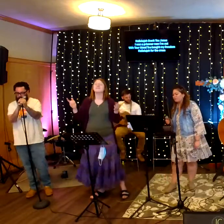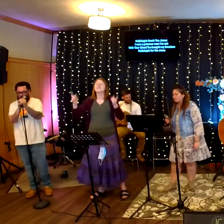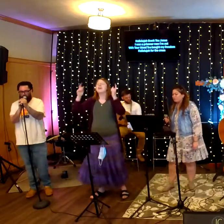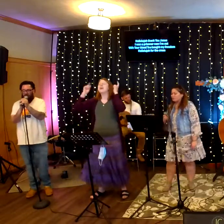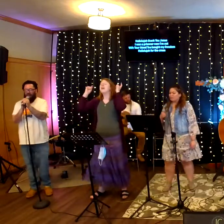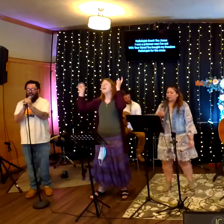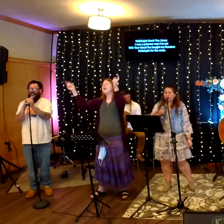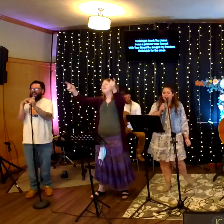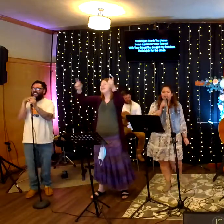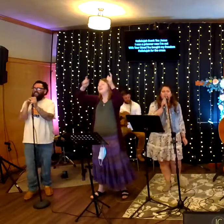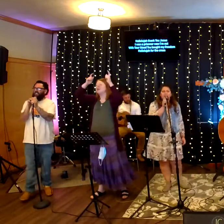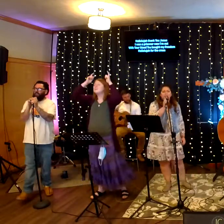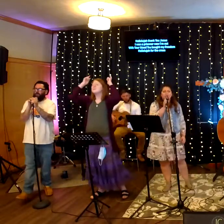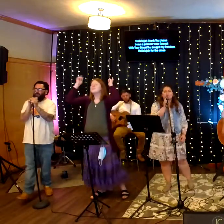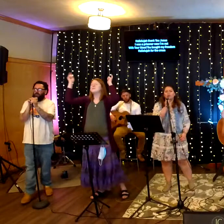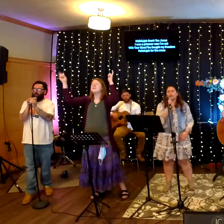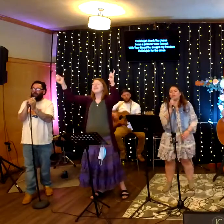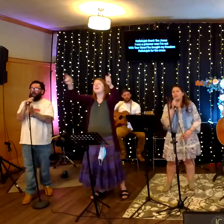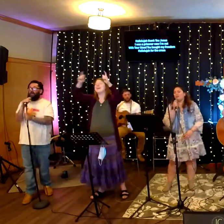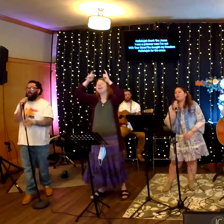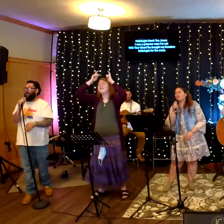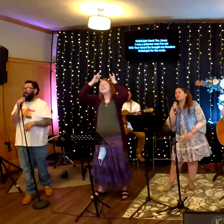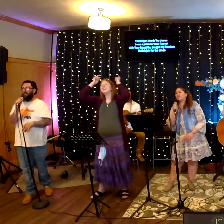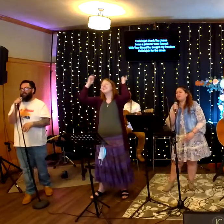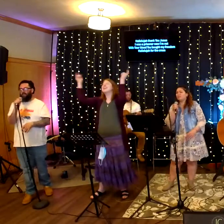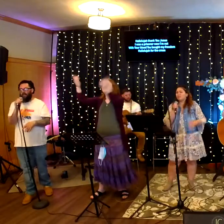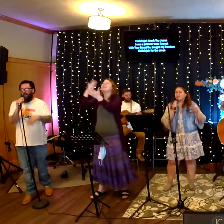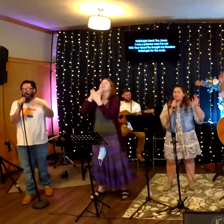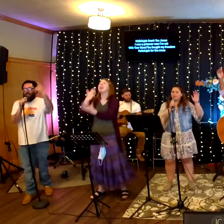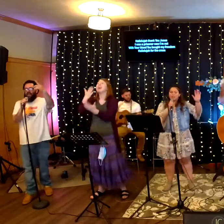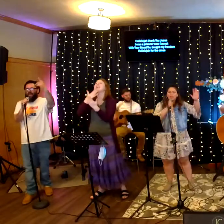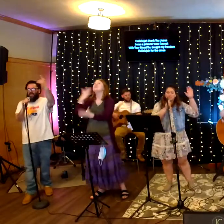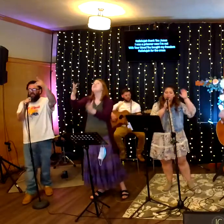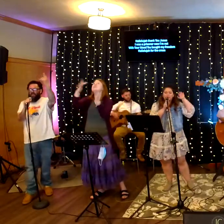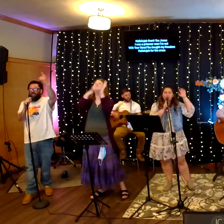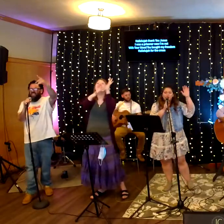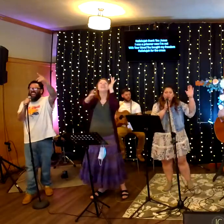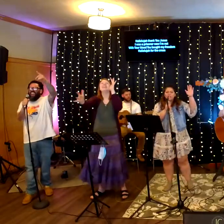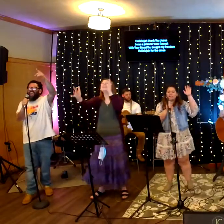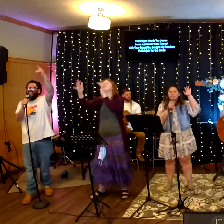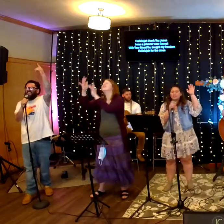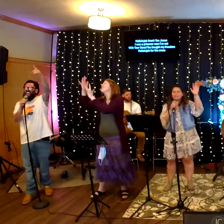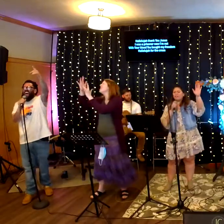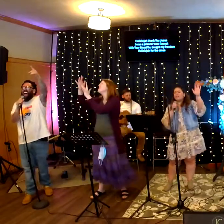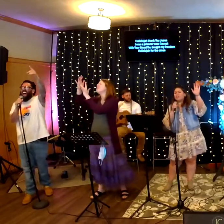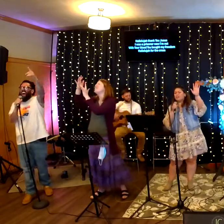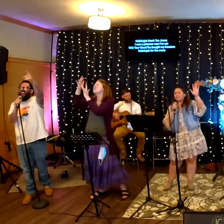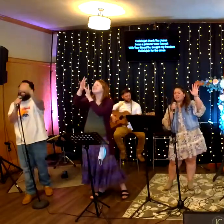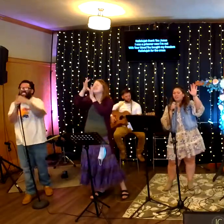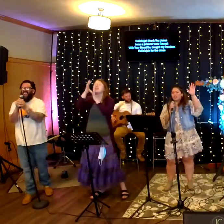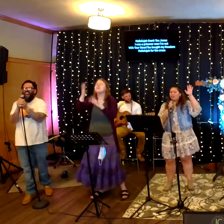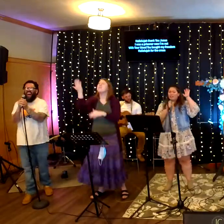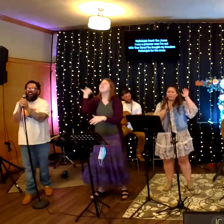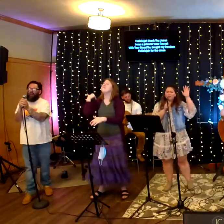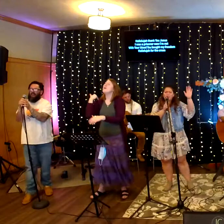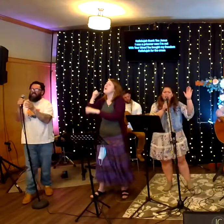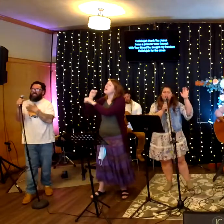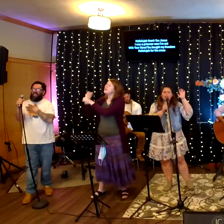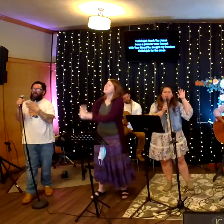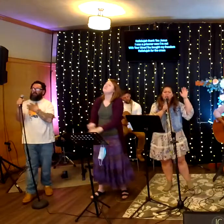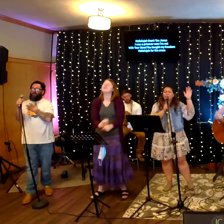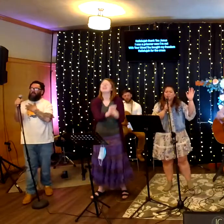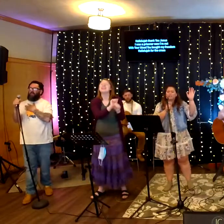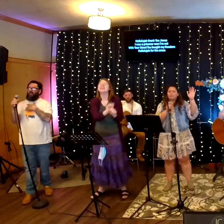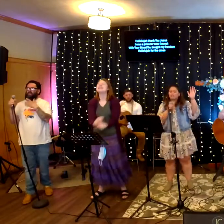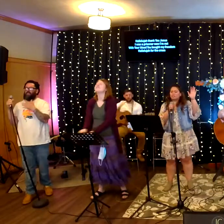together. Say hallelujah. Thank you, Jesus. I was